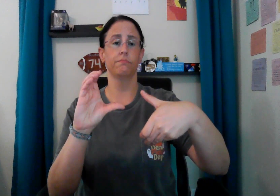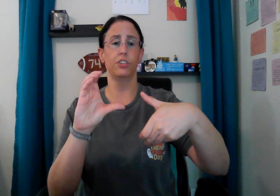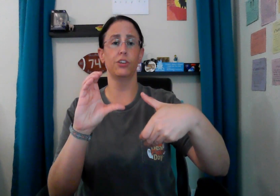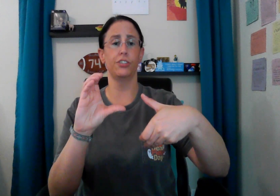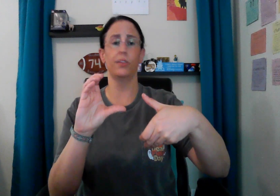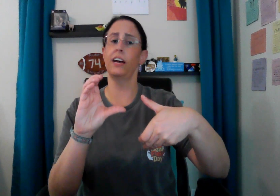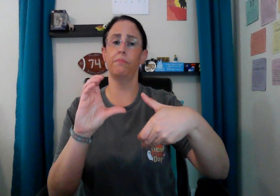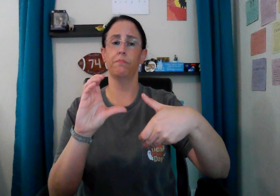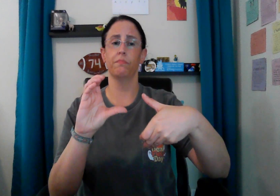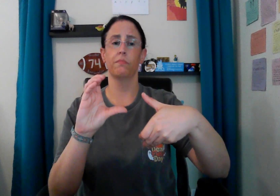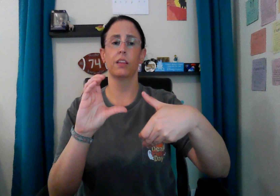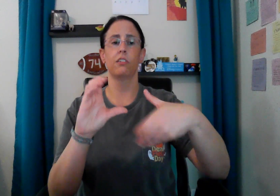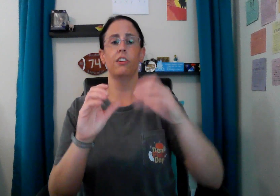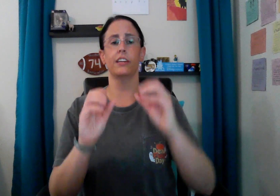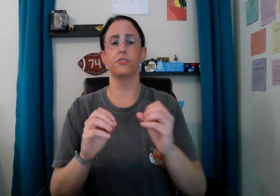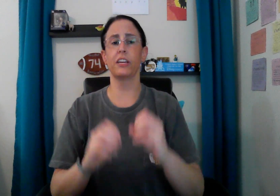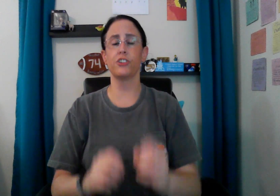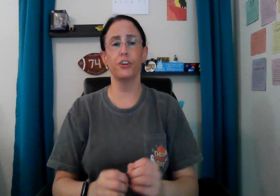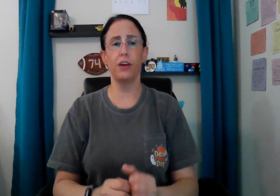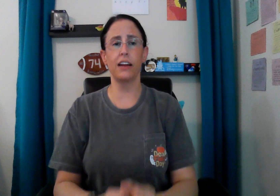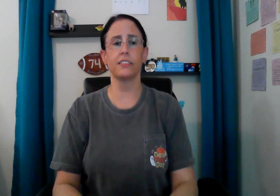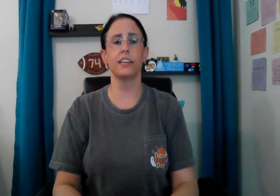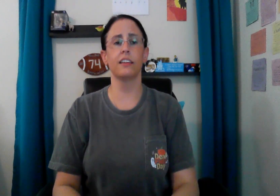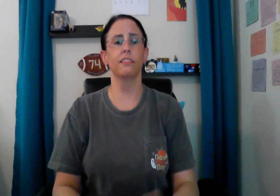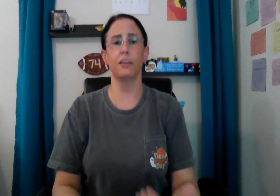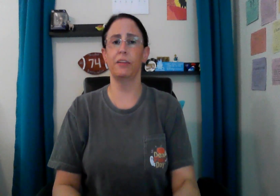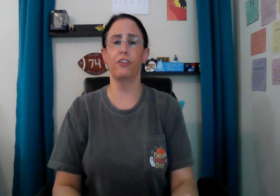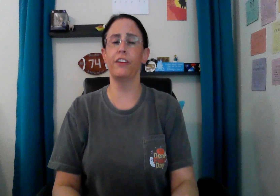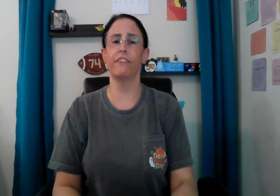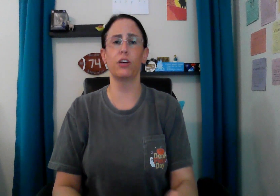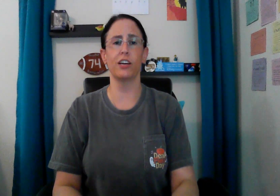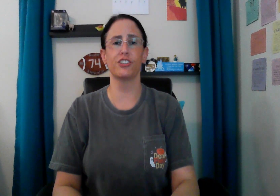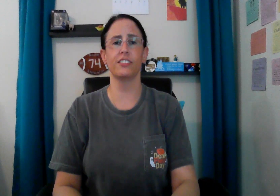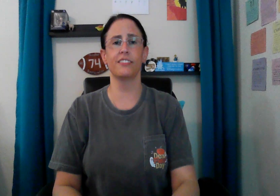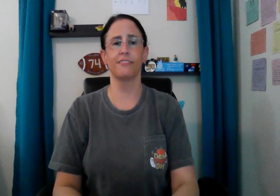you could do that. All right, so make sure you're practicing. Let me know if you have any questions.